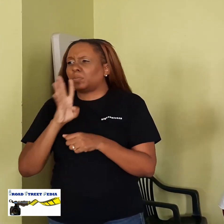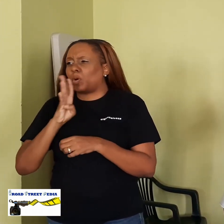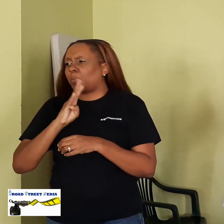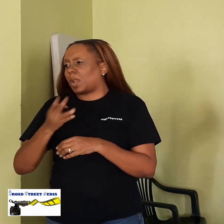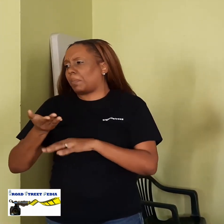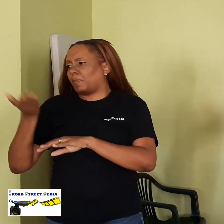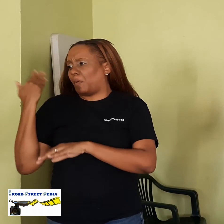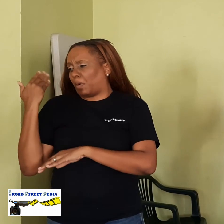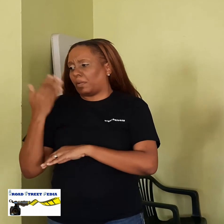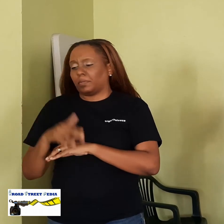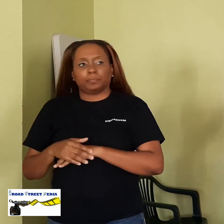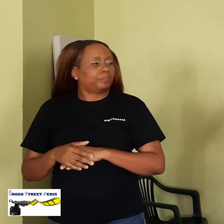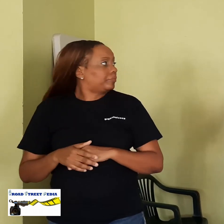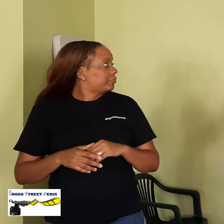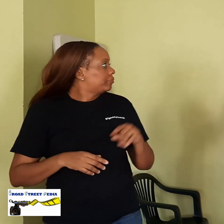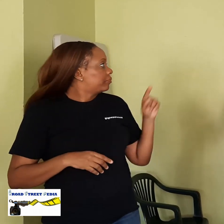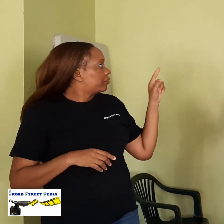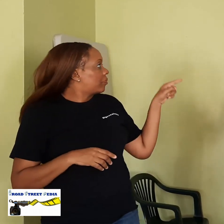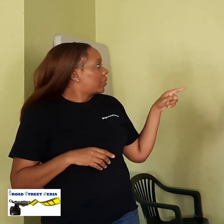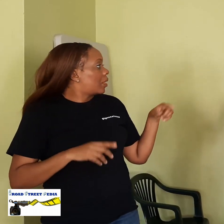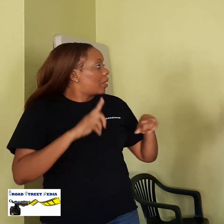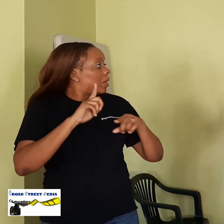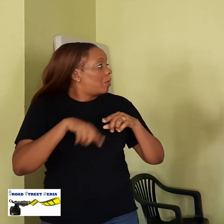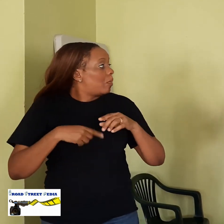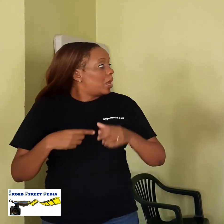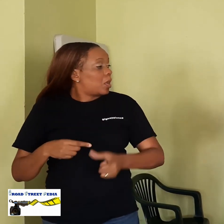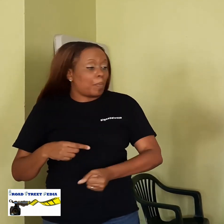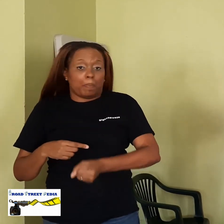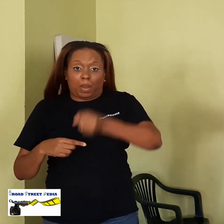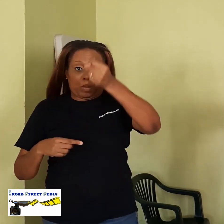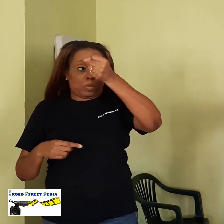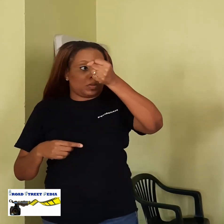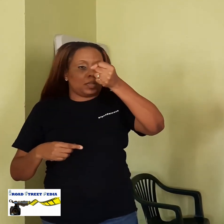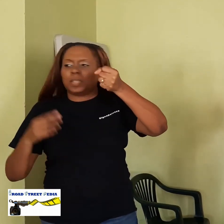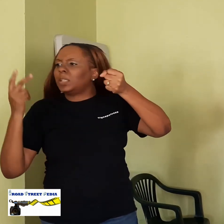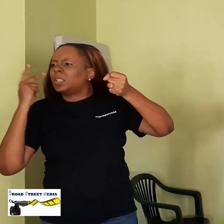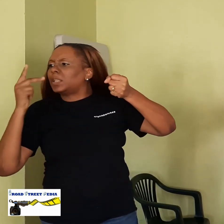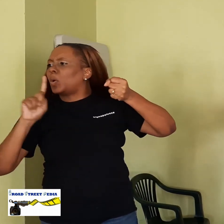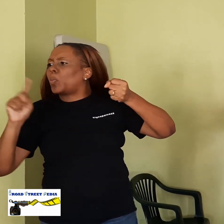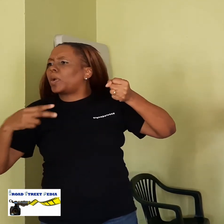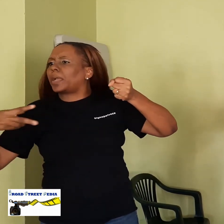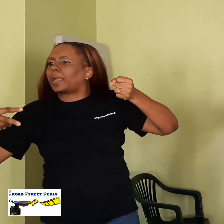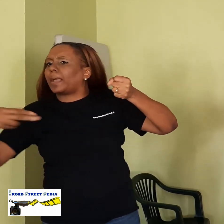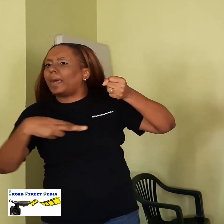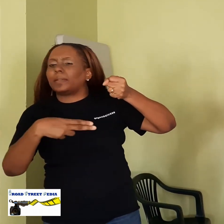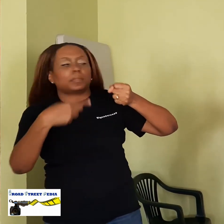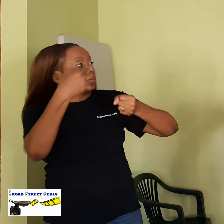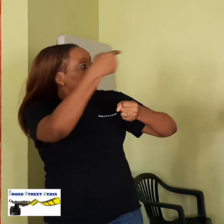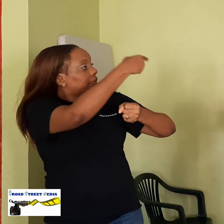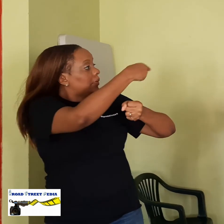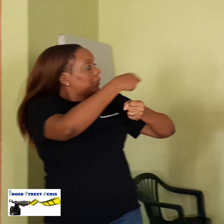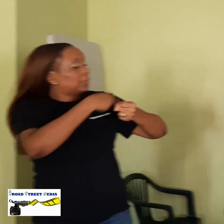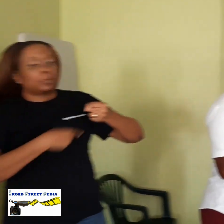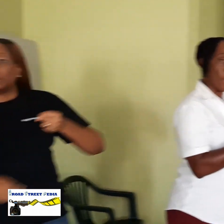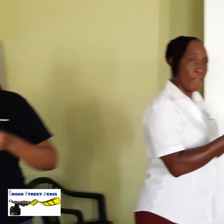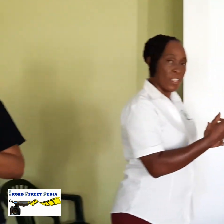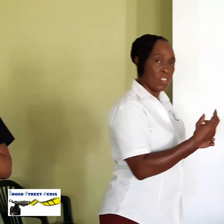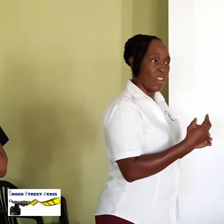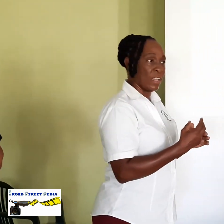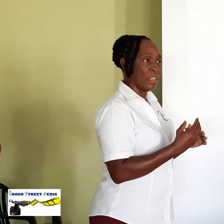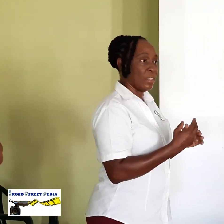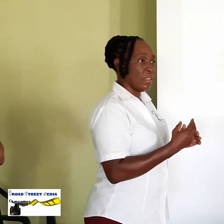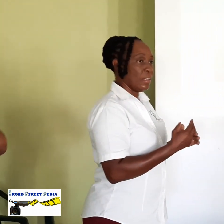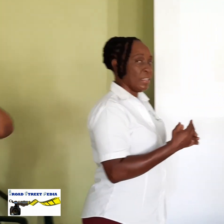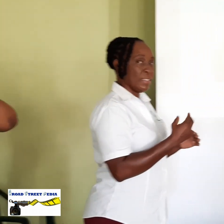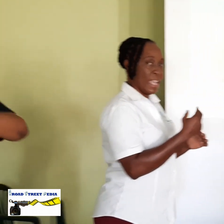So once you cut off this chive, and notice where we are cutting it. We are cutting it leaving about 2 inches above the